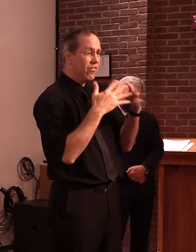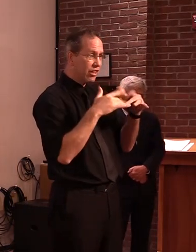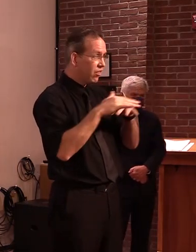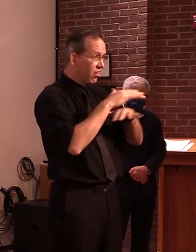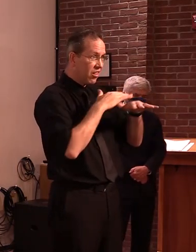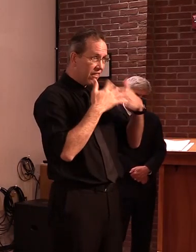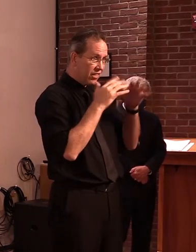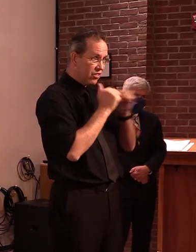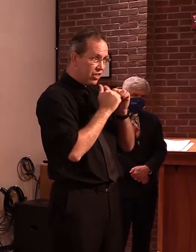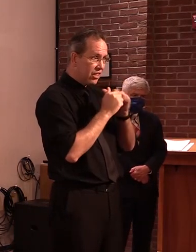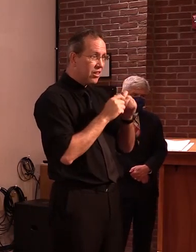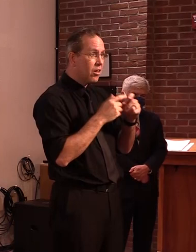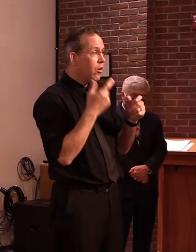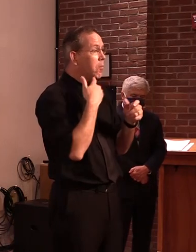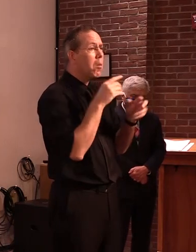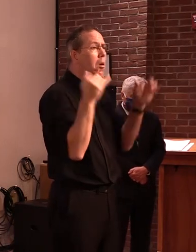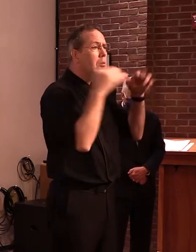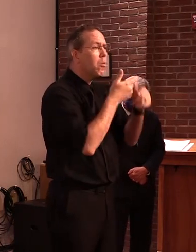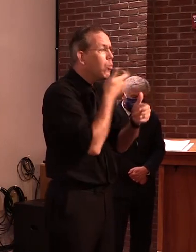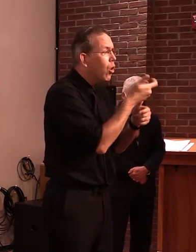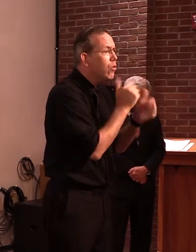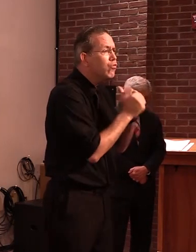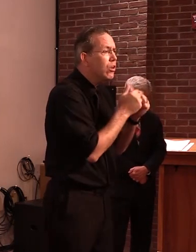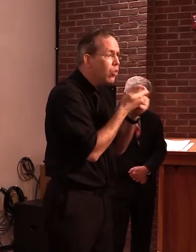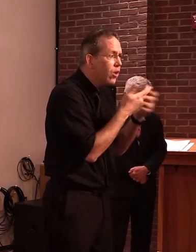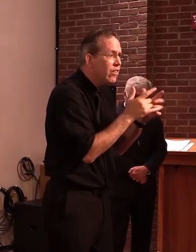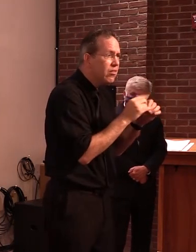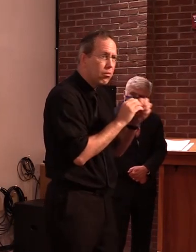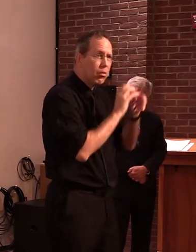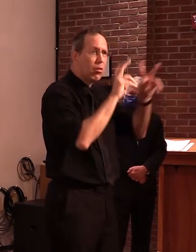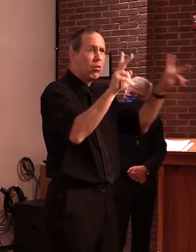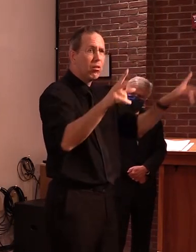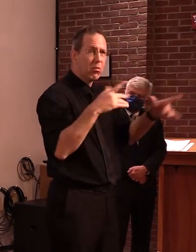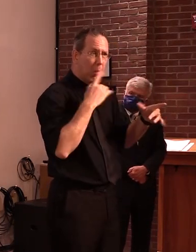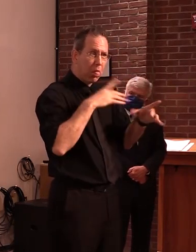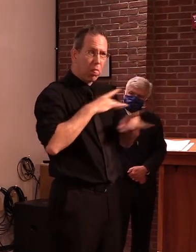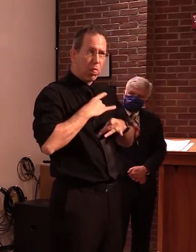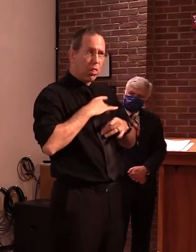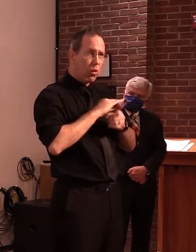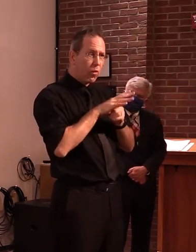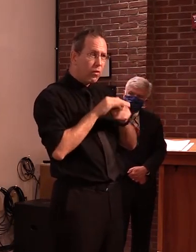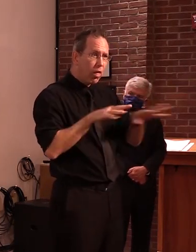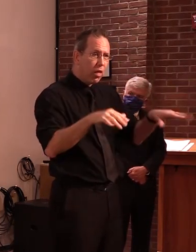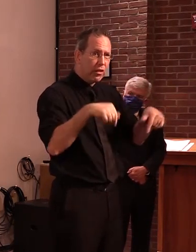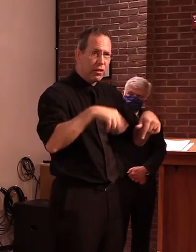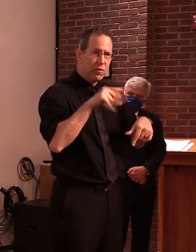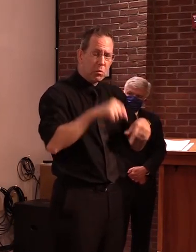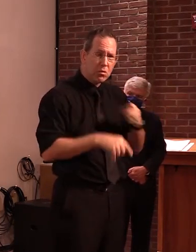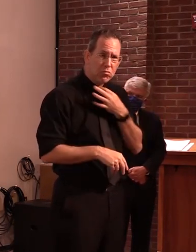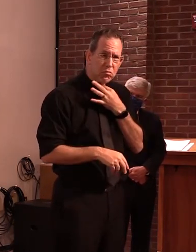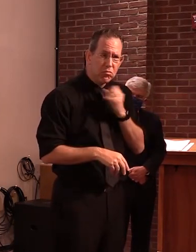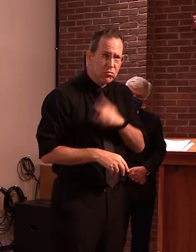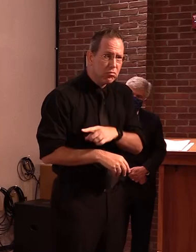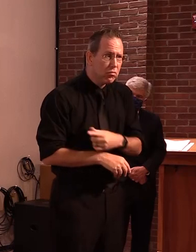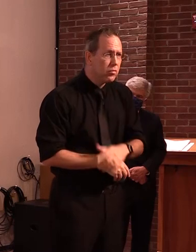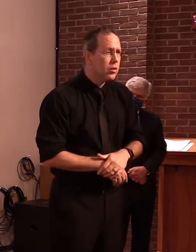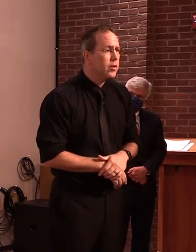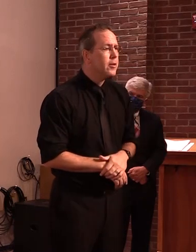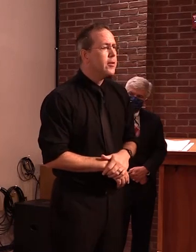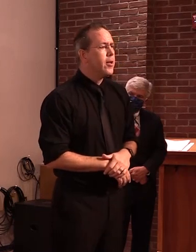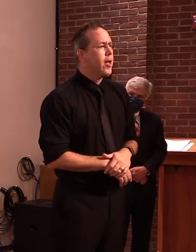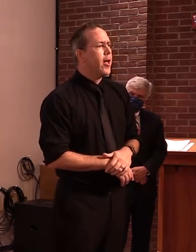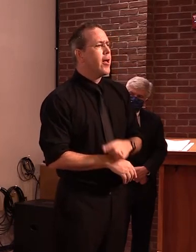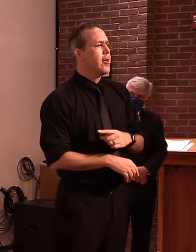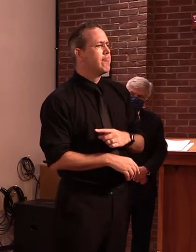to mitigate as far as that particular instance goes? Well, the first question, I'm not sure about the policies